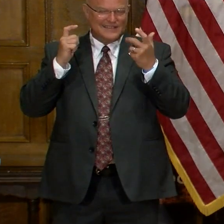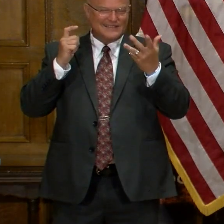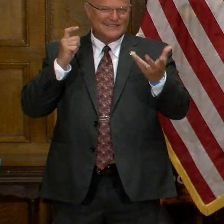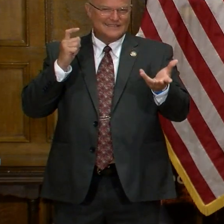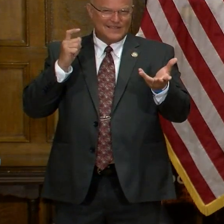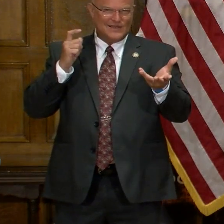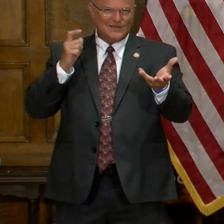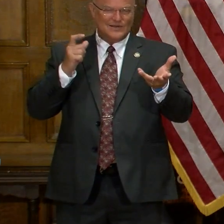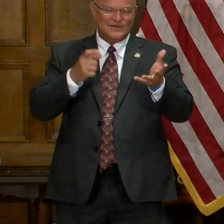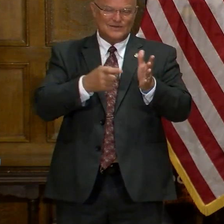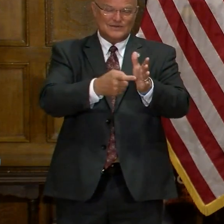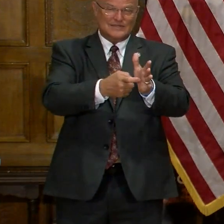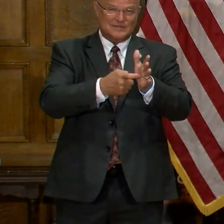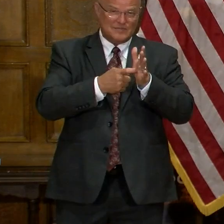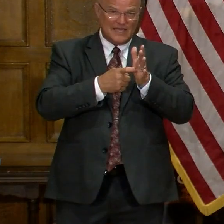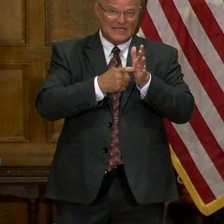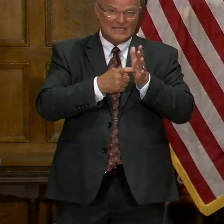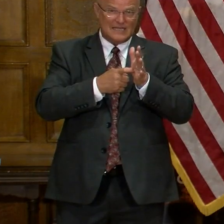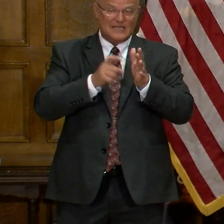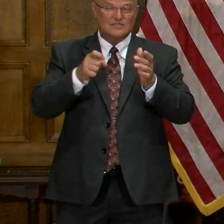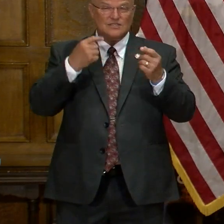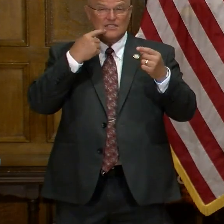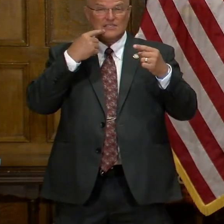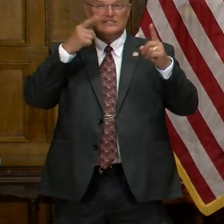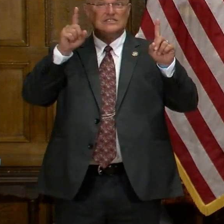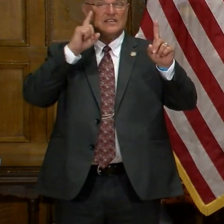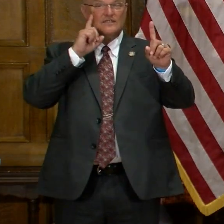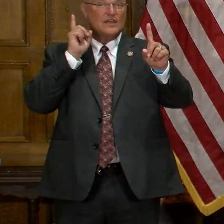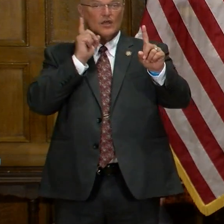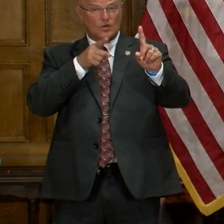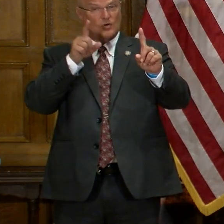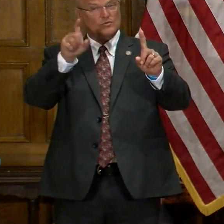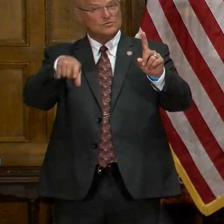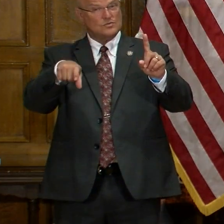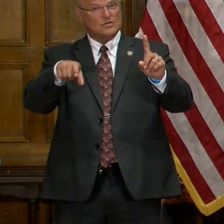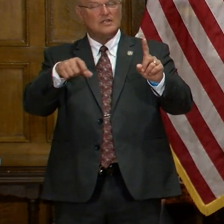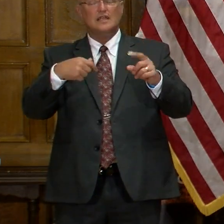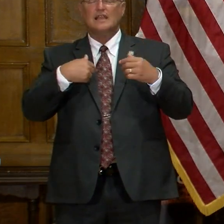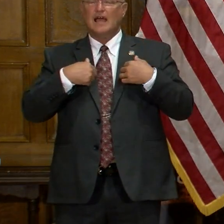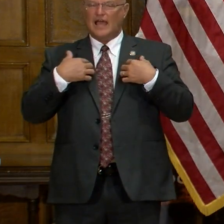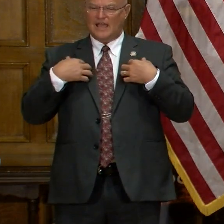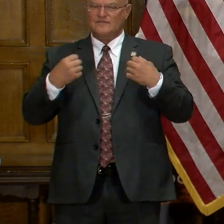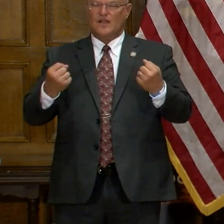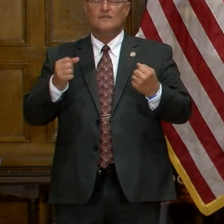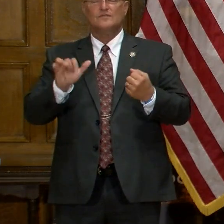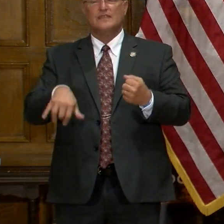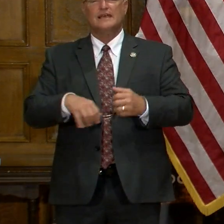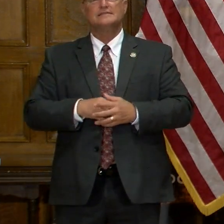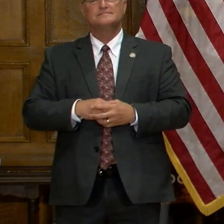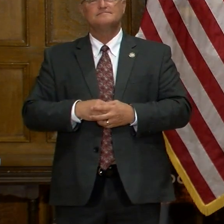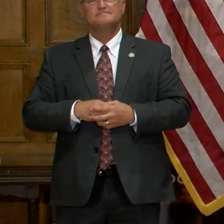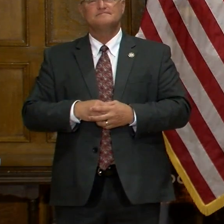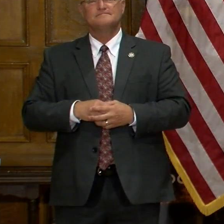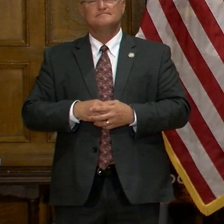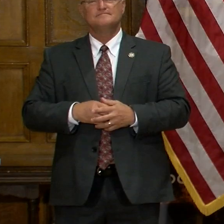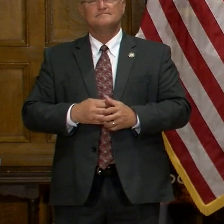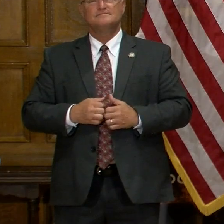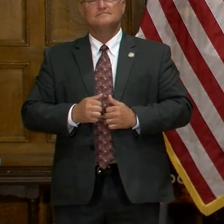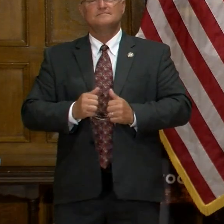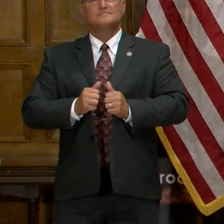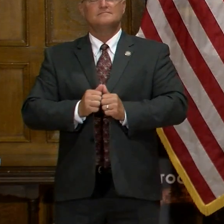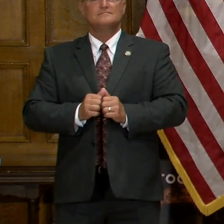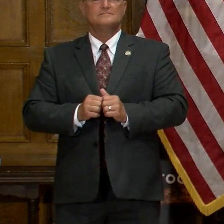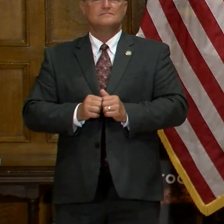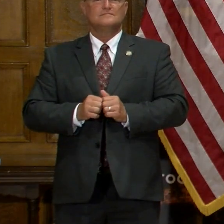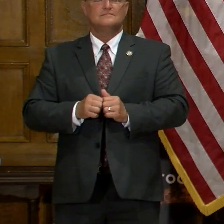you know, the mandate should achieve that goal, and I have some confidence in that. Governor, this